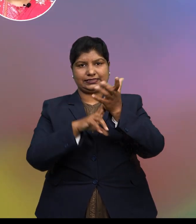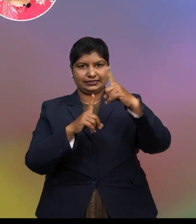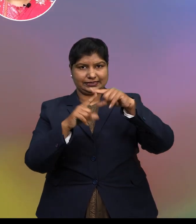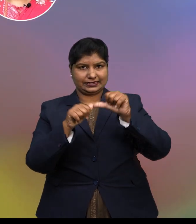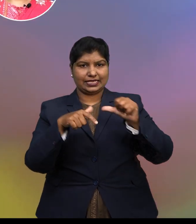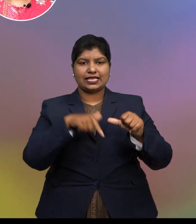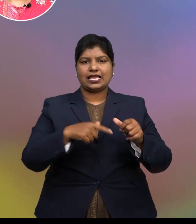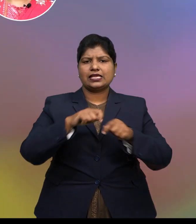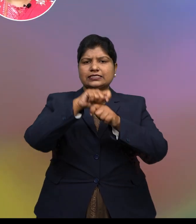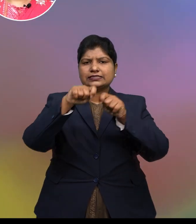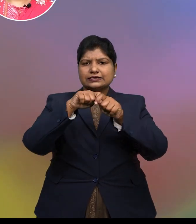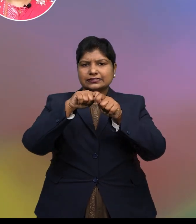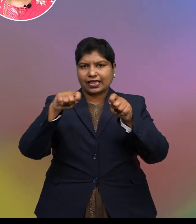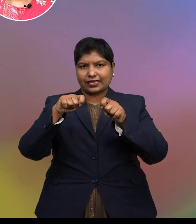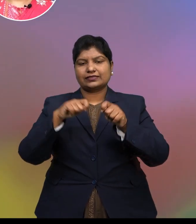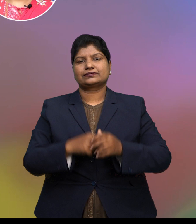is tied off